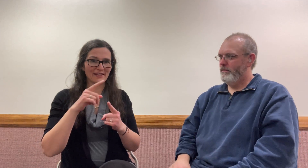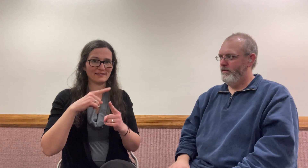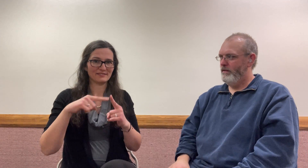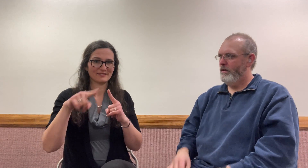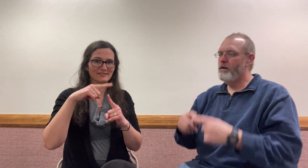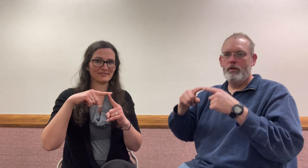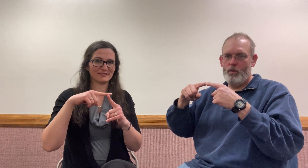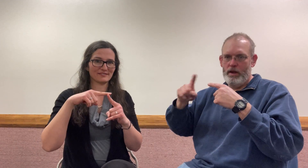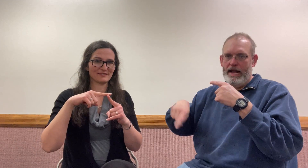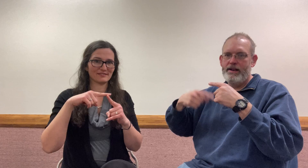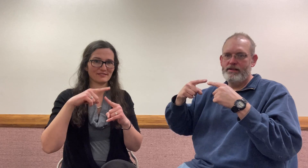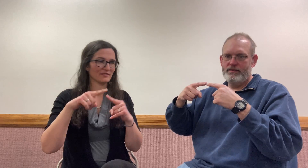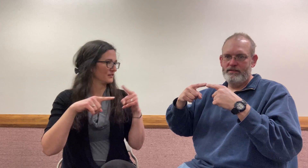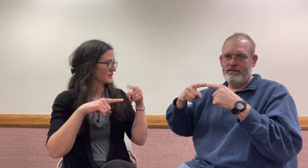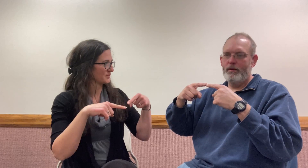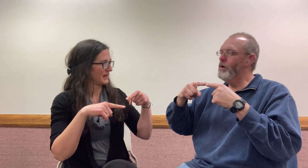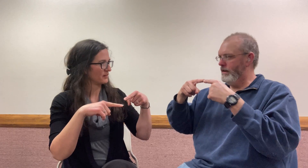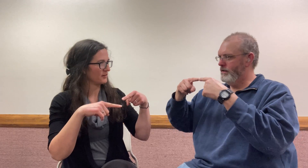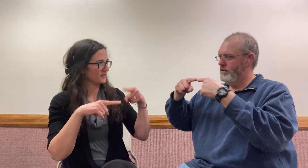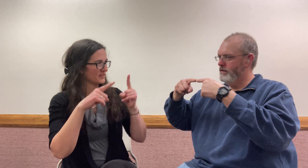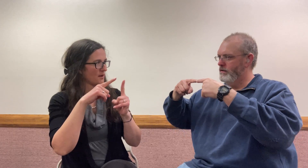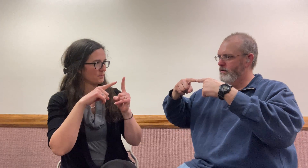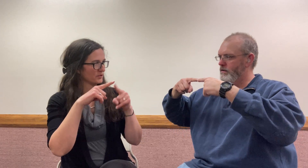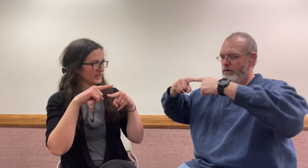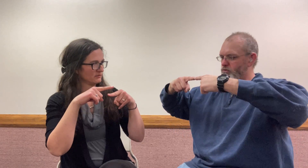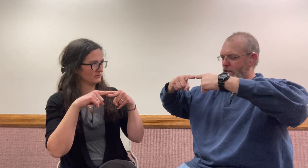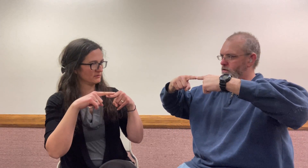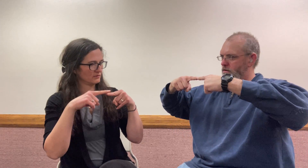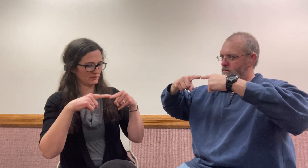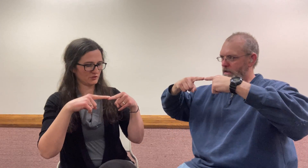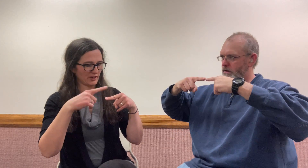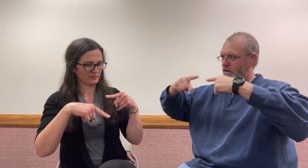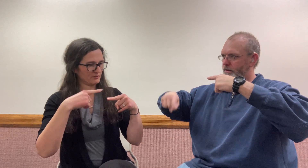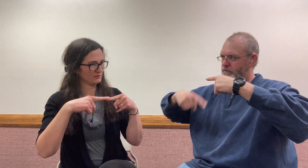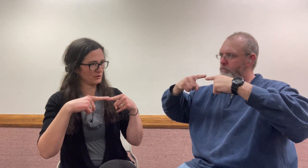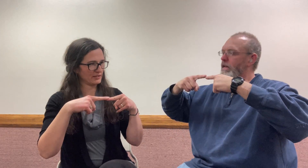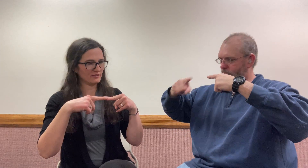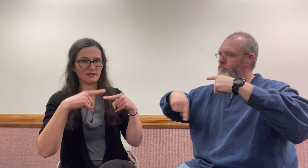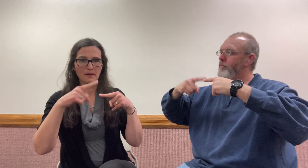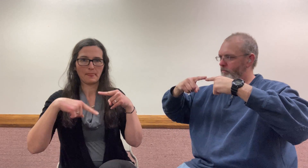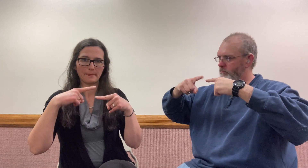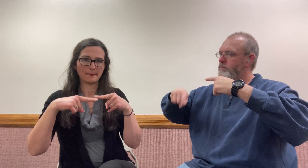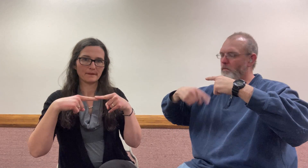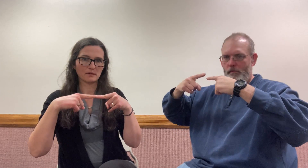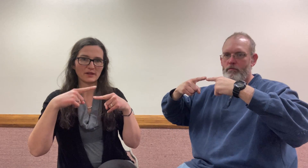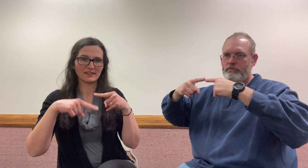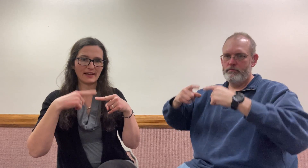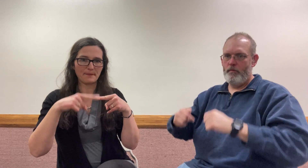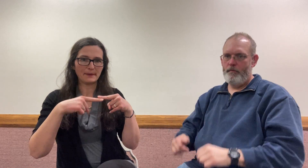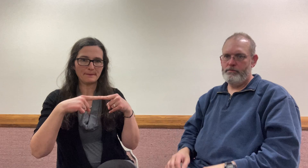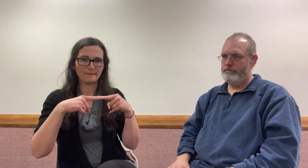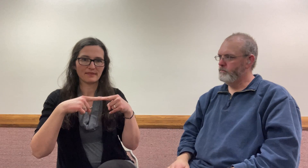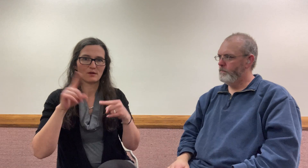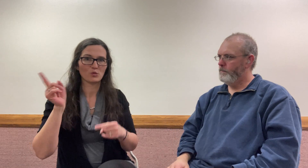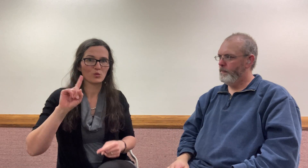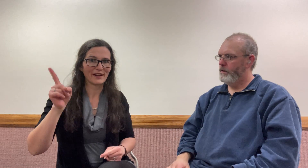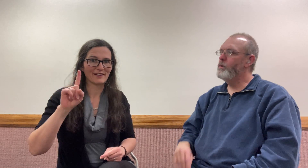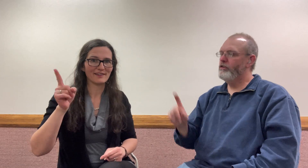when, does it matter if it's up or down? Straight, when, like when did it happen, where,